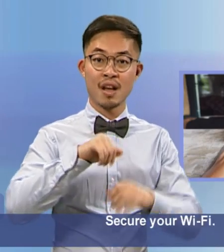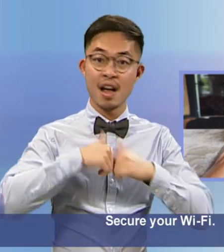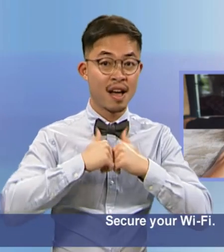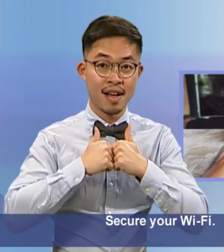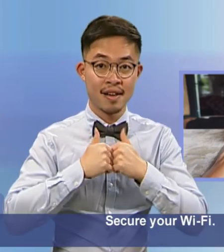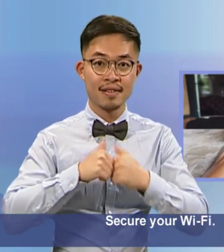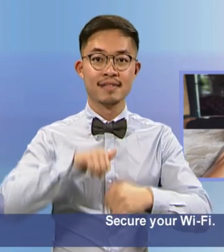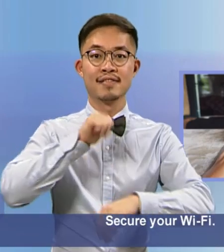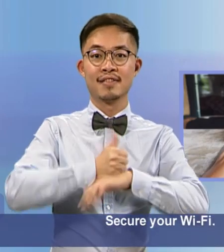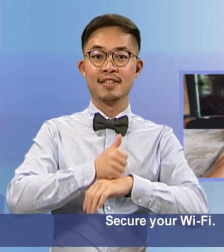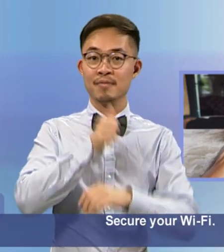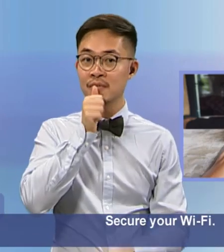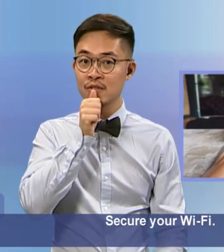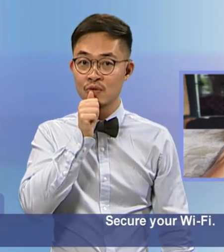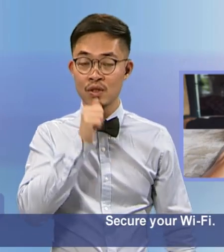Secure your Wi-Fi.